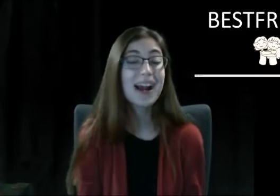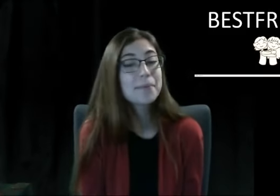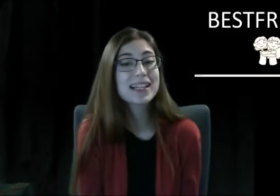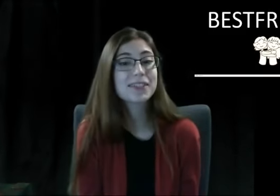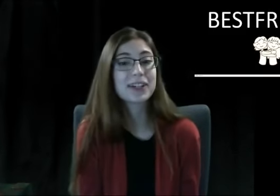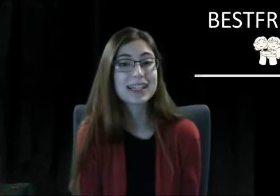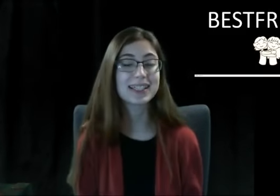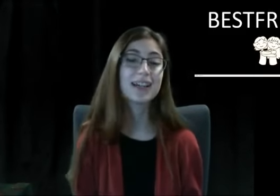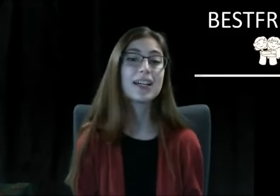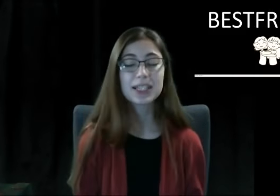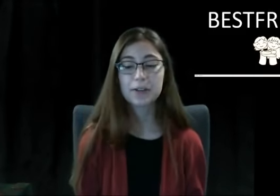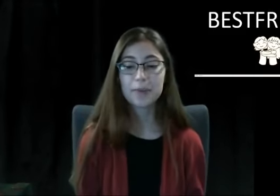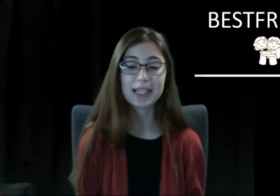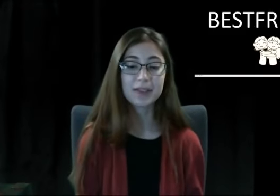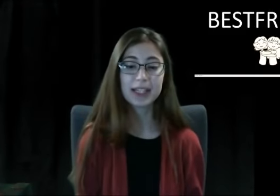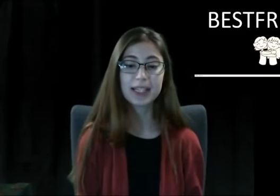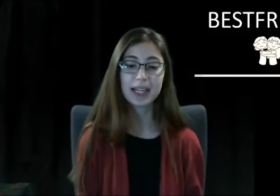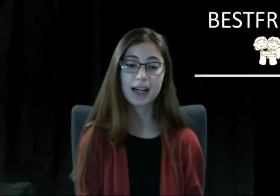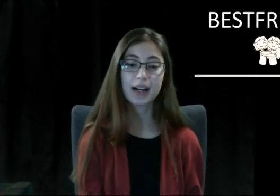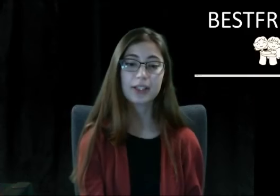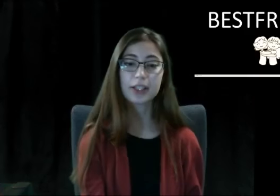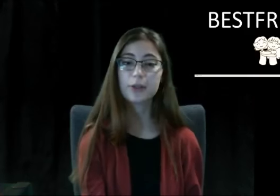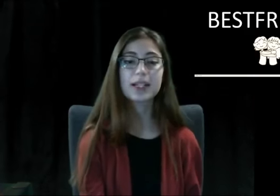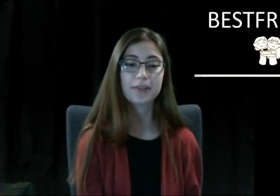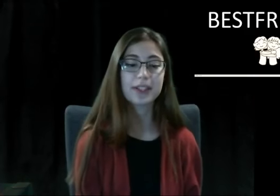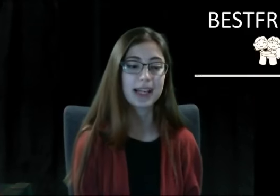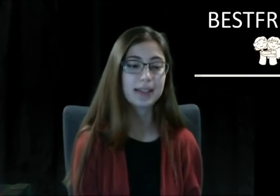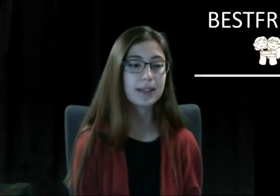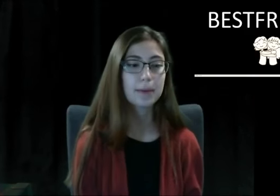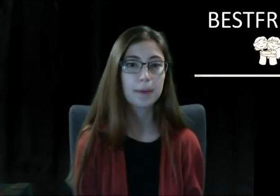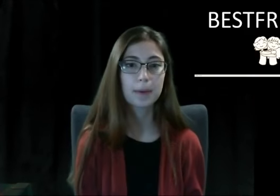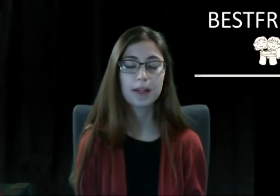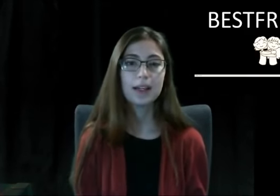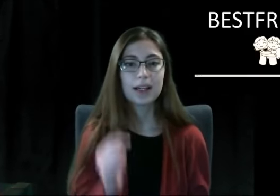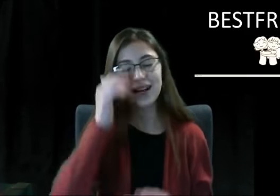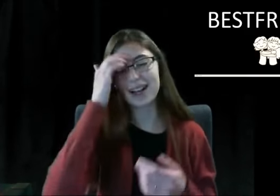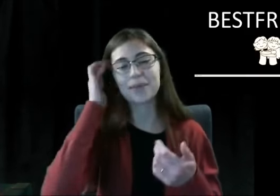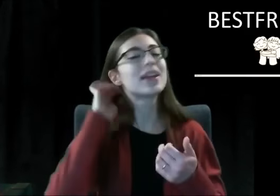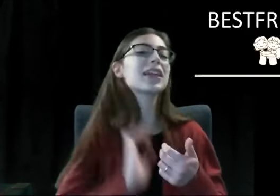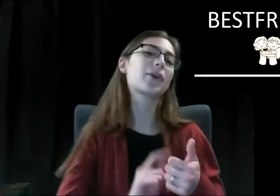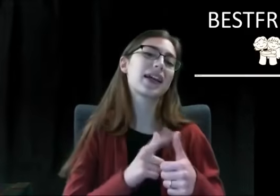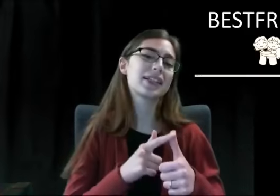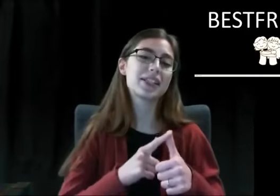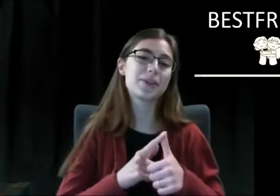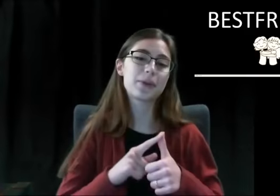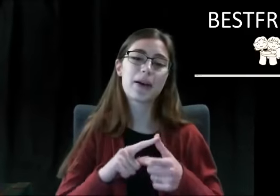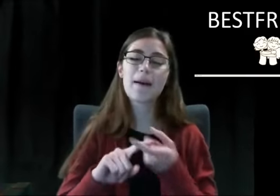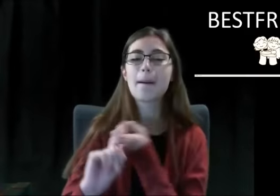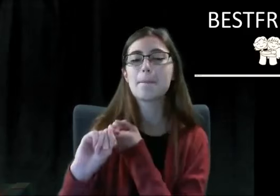Best friend. So for best friend, there are 2 different signs. You can do best